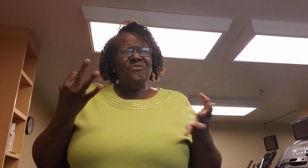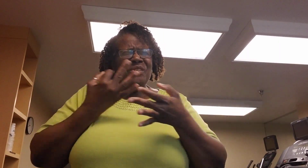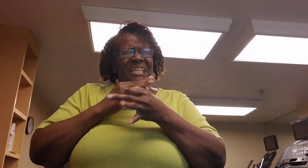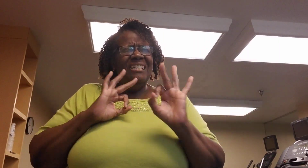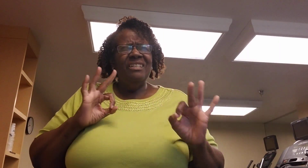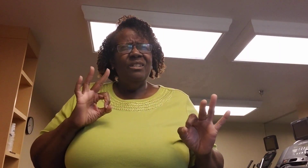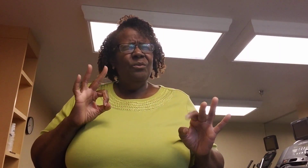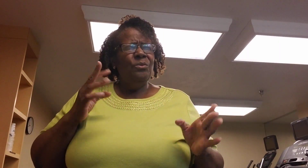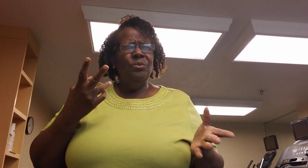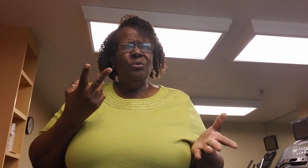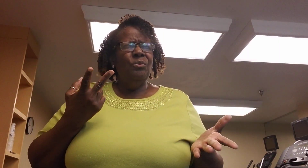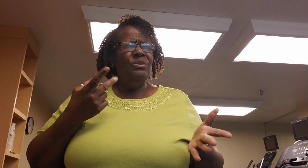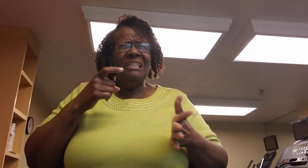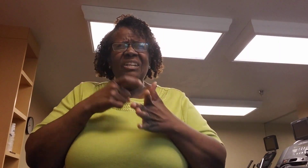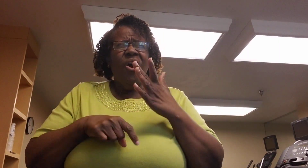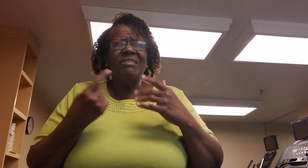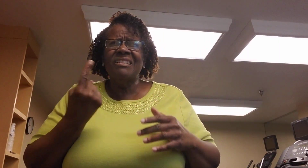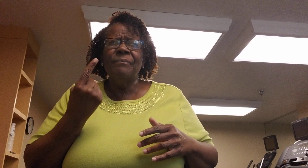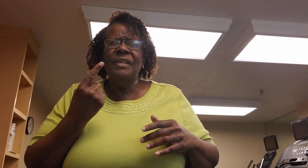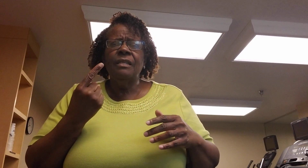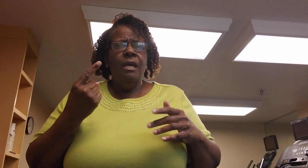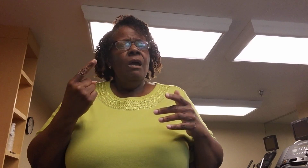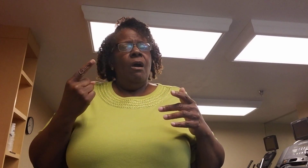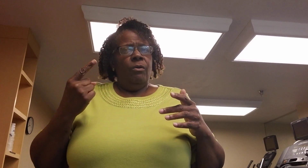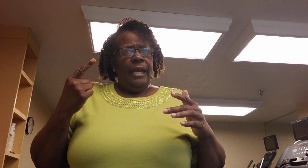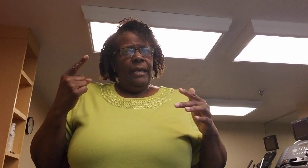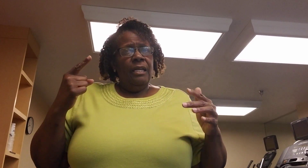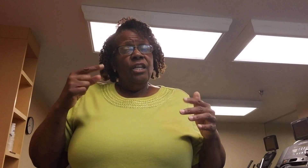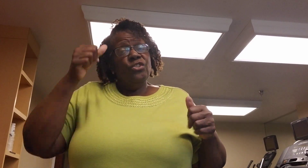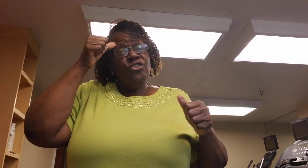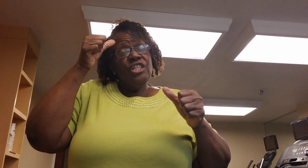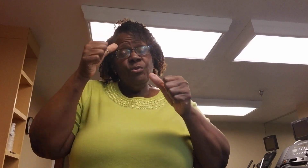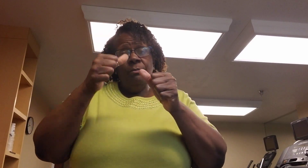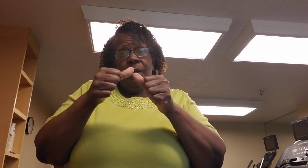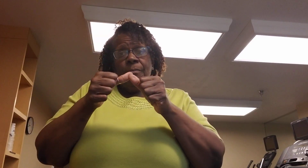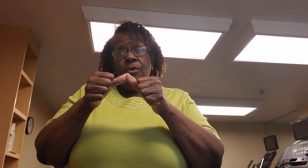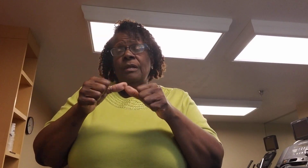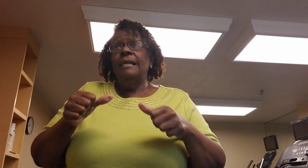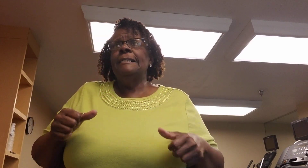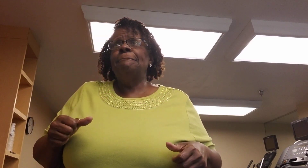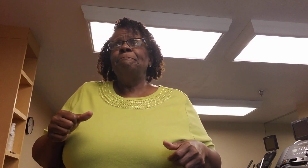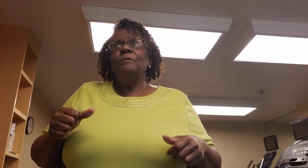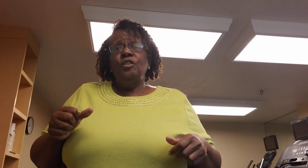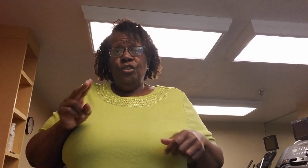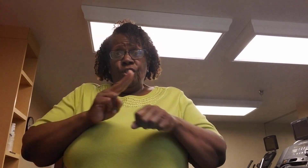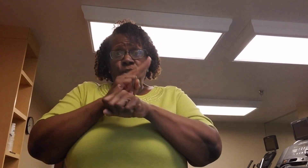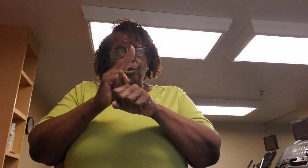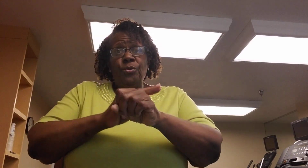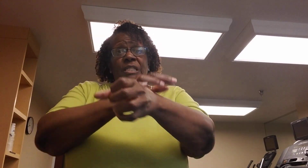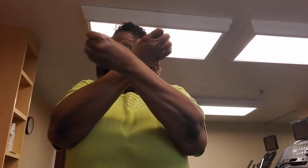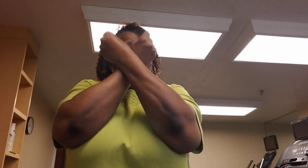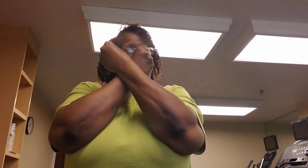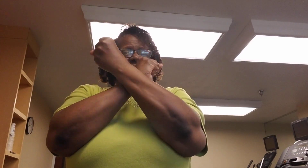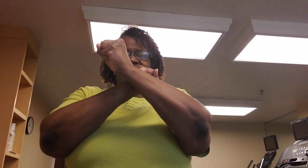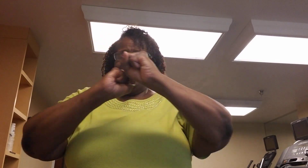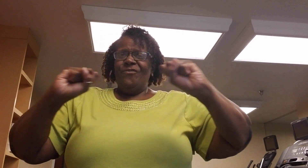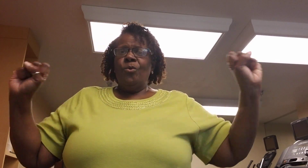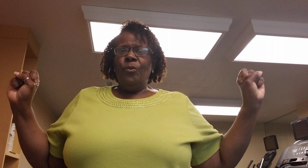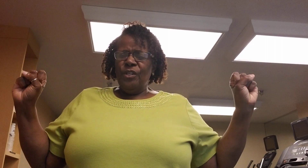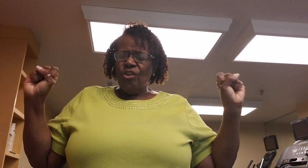Free. Did it cost something? Okay. So just remember to use this for when we're